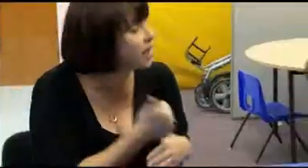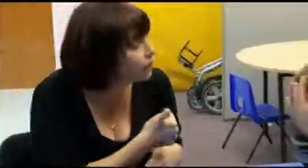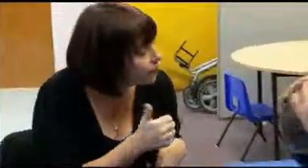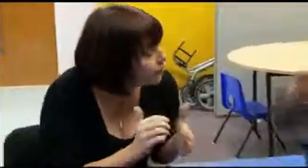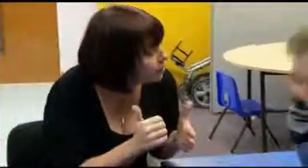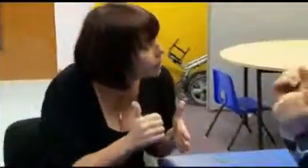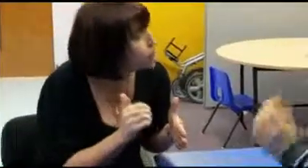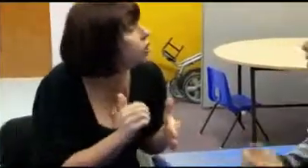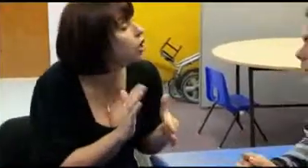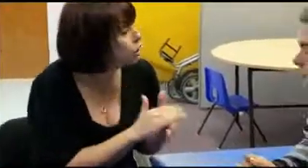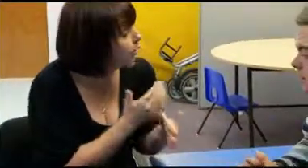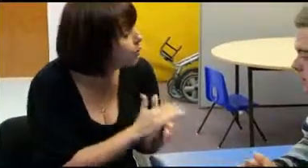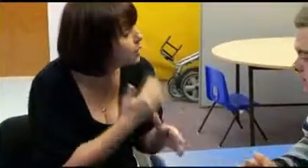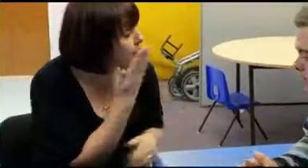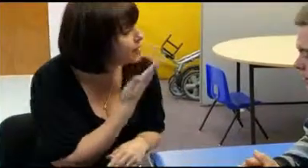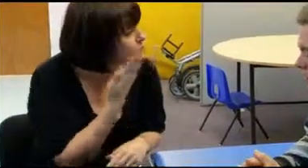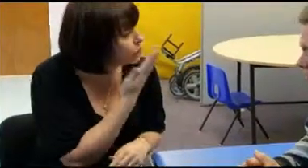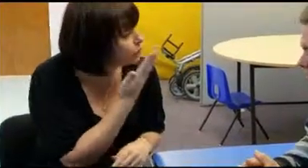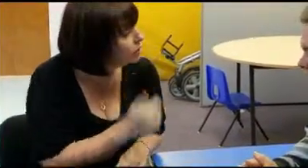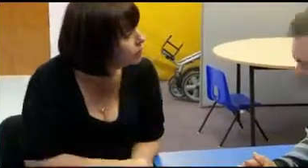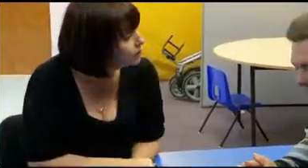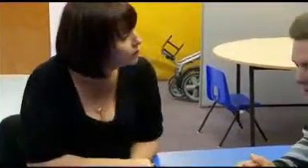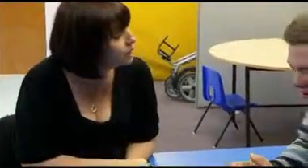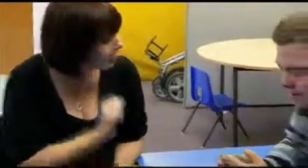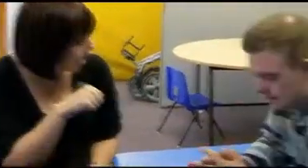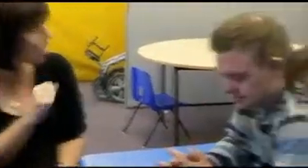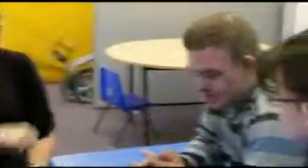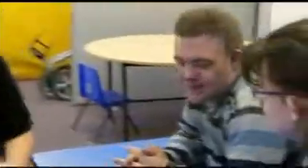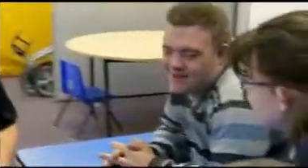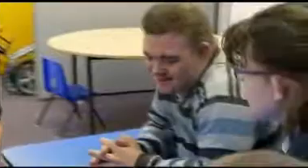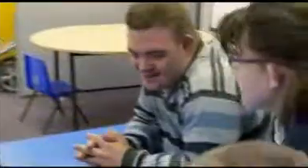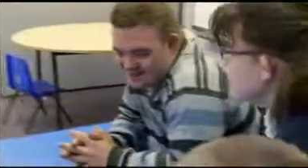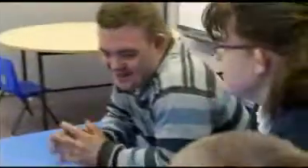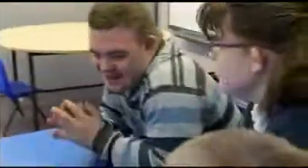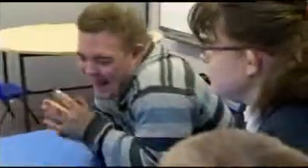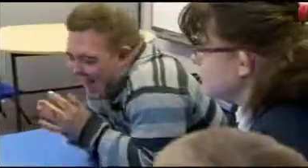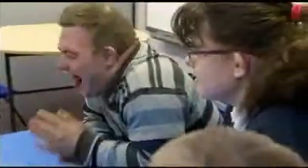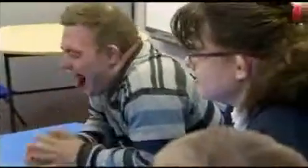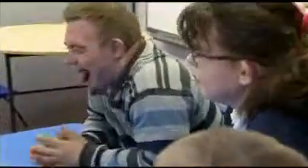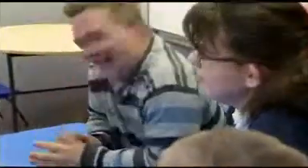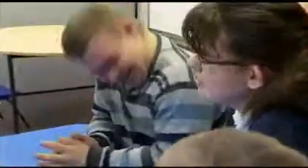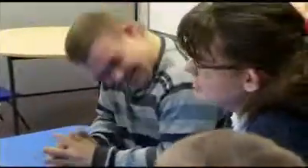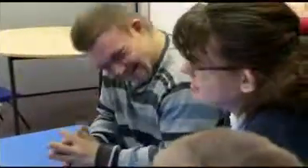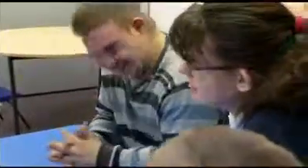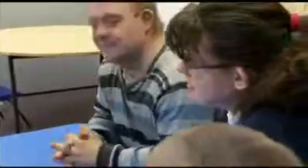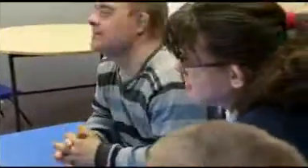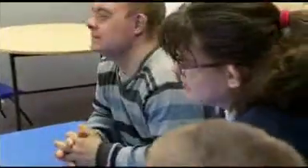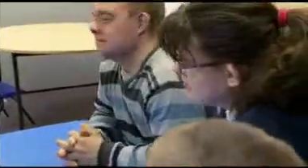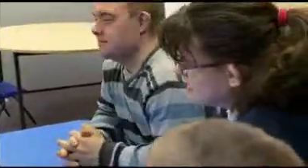Joseph, are you happy to be in school? Oh, yeah. Yeah? Yeah. Good. Yeah. Well, every day when she comes into work,